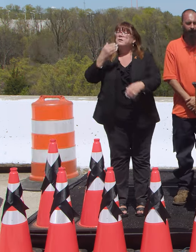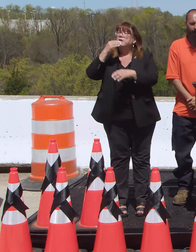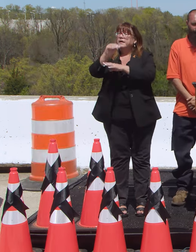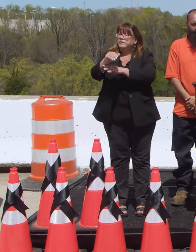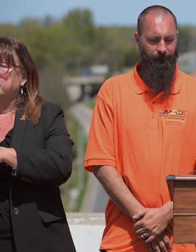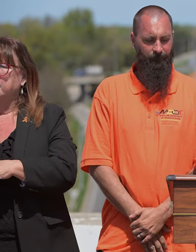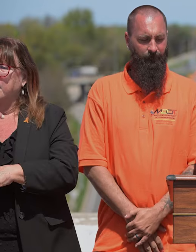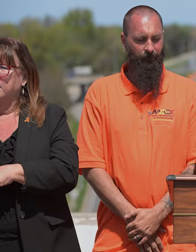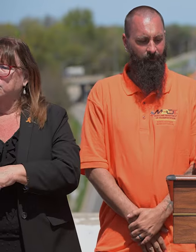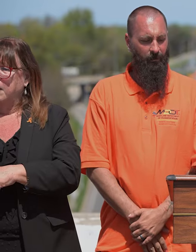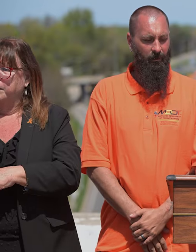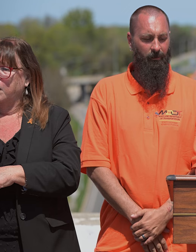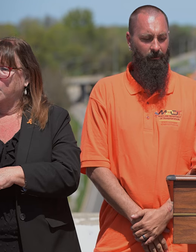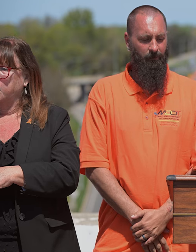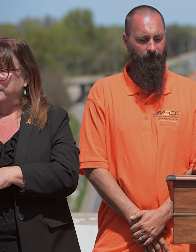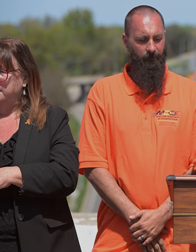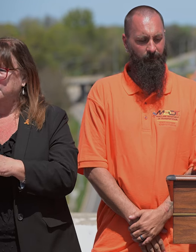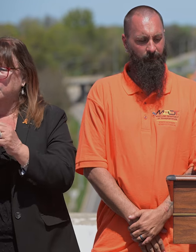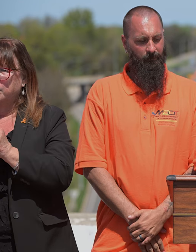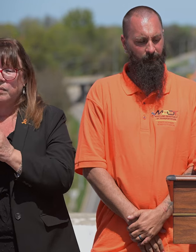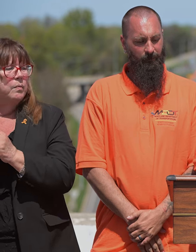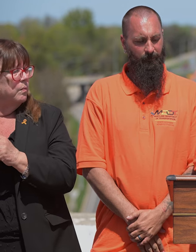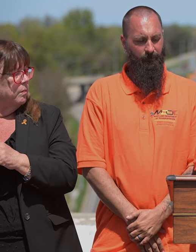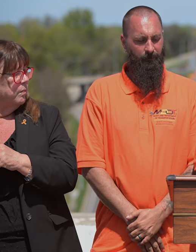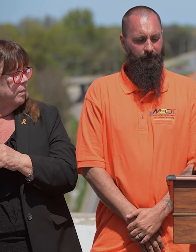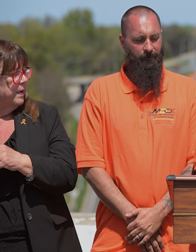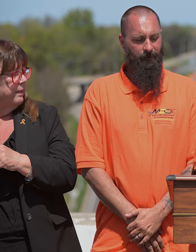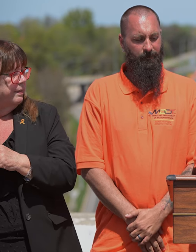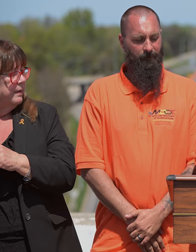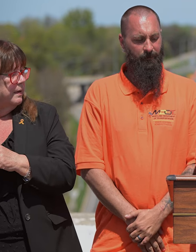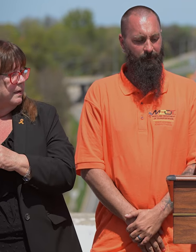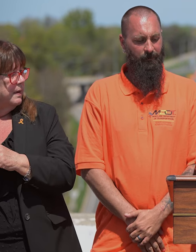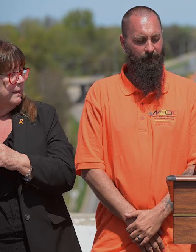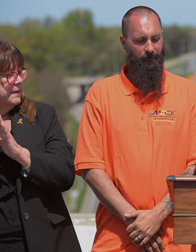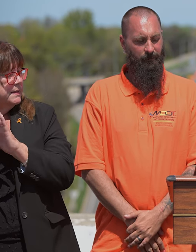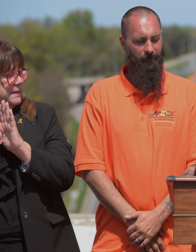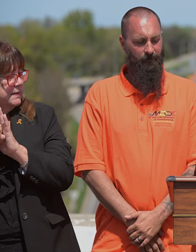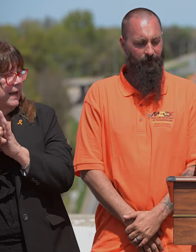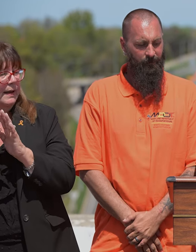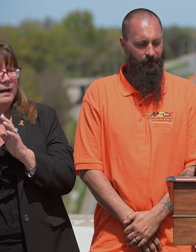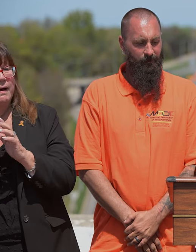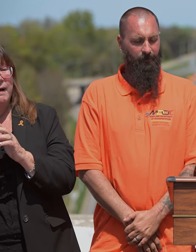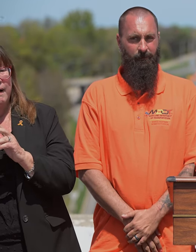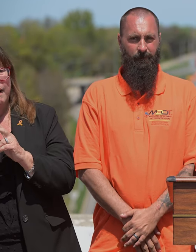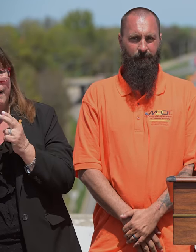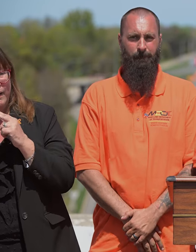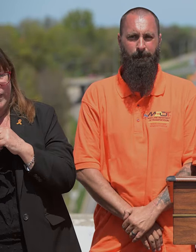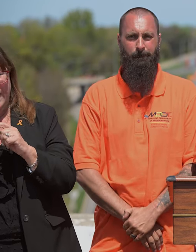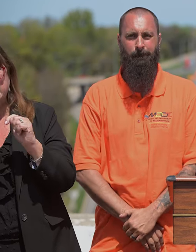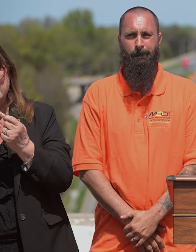Good afternoon. I'm Robert Lewis with MDOT State Highway, team leader. Beside me is my employee, Stephen Cook.